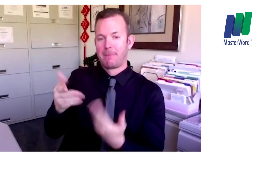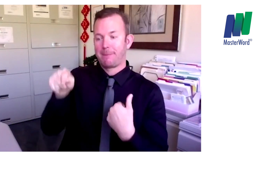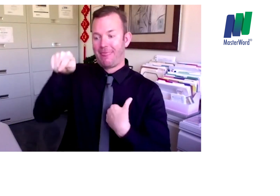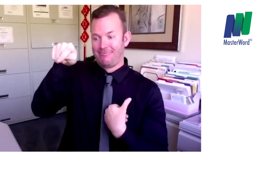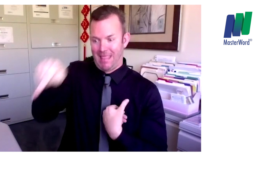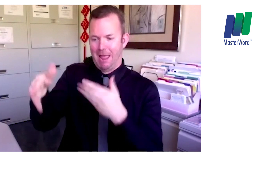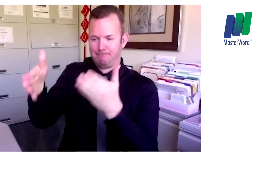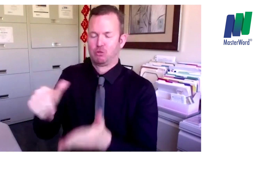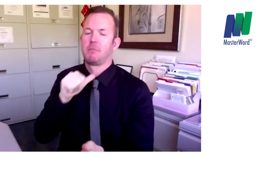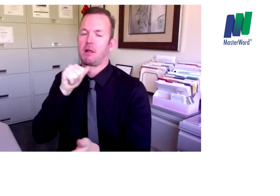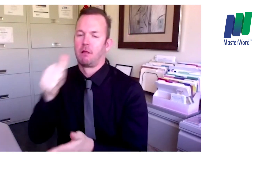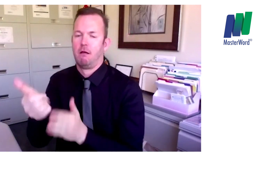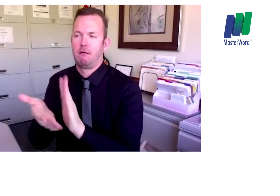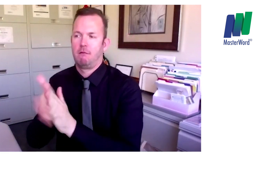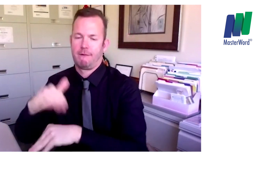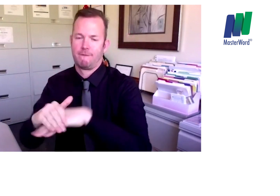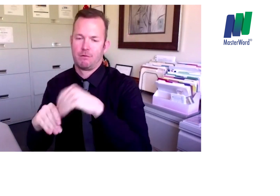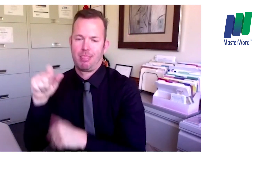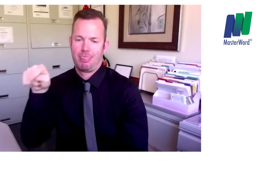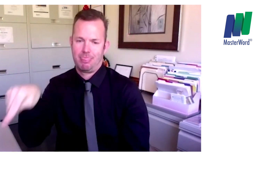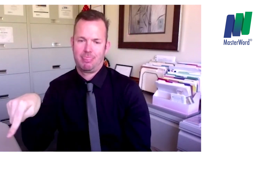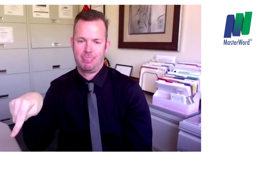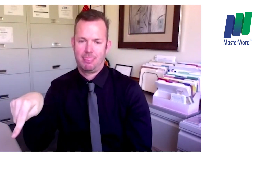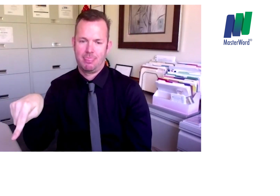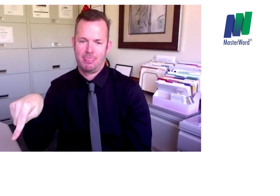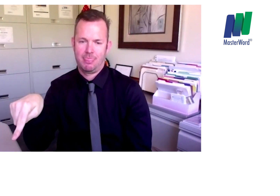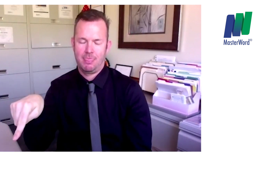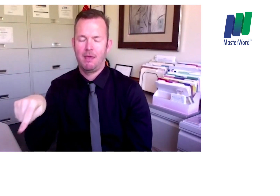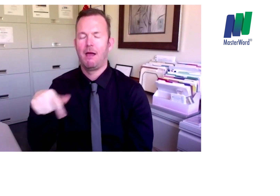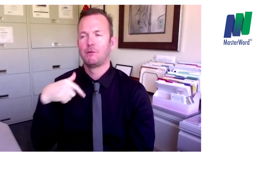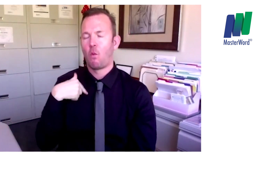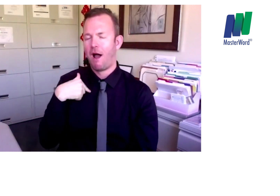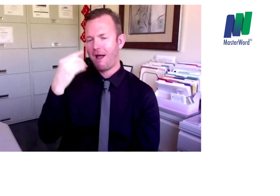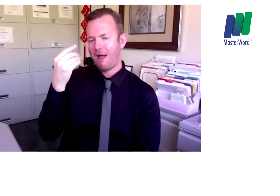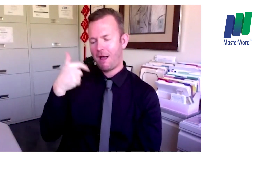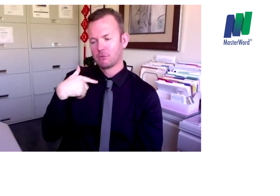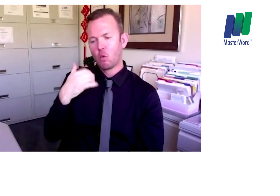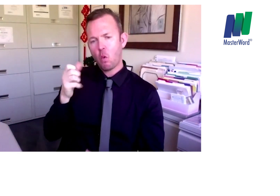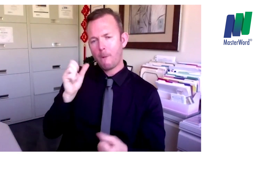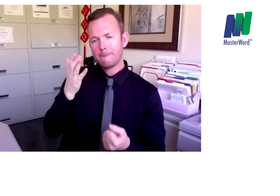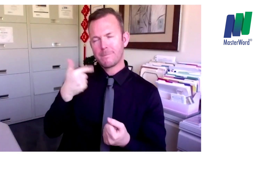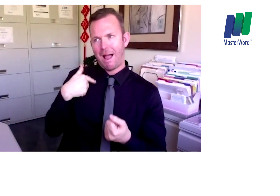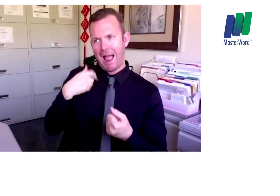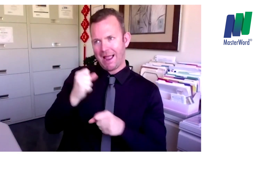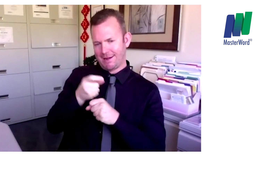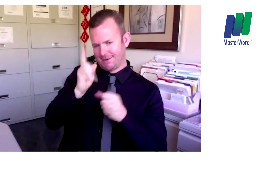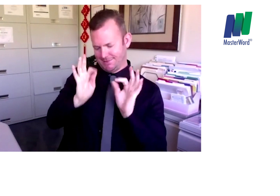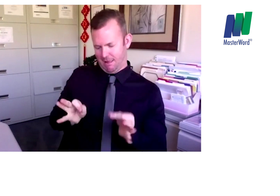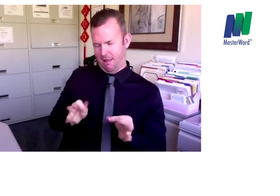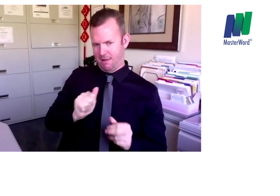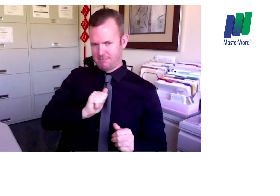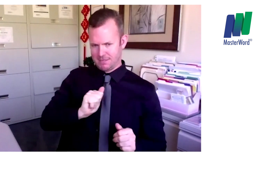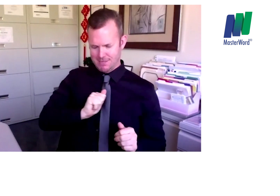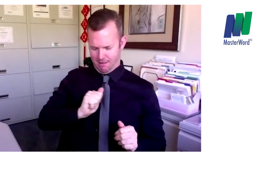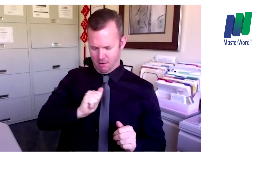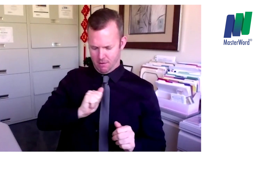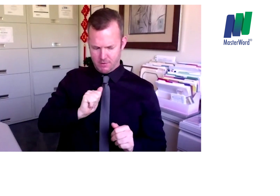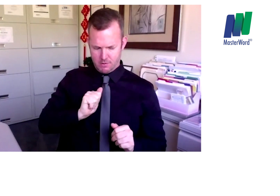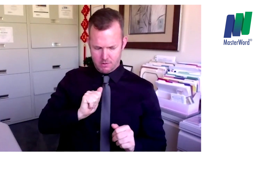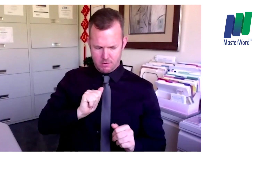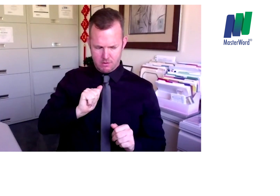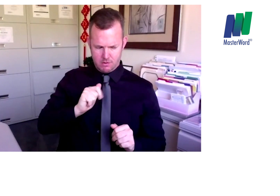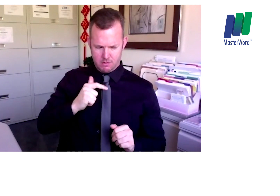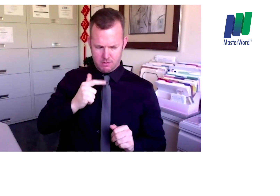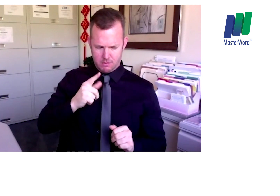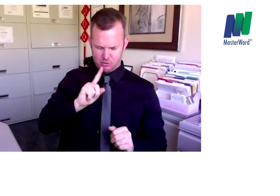oftentimes it may seem like we're not getting through, but it could be at a sacrifice of the other person's comfort. Maybe they're not